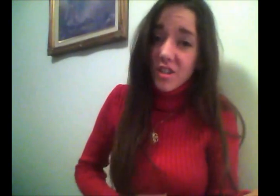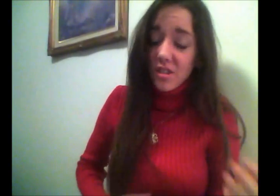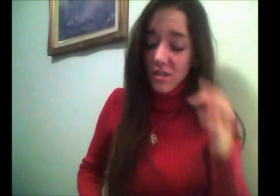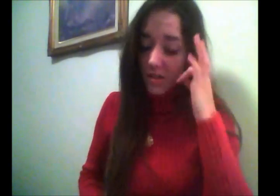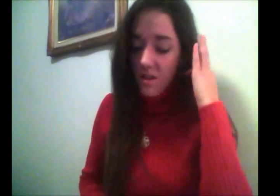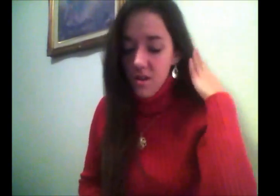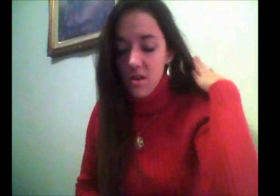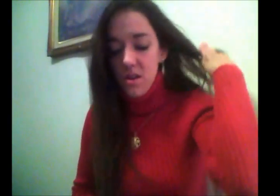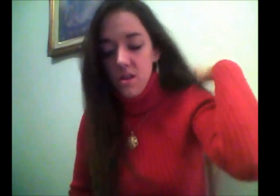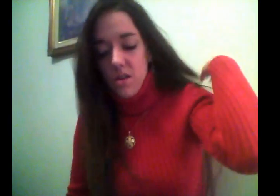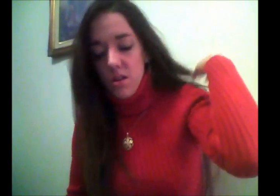nauseous.